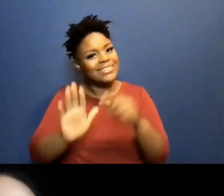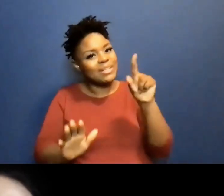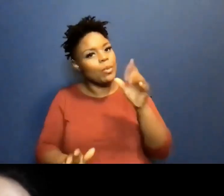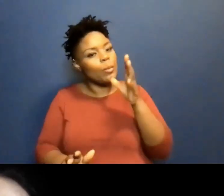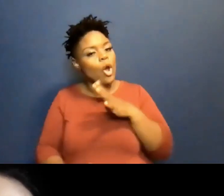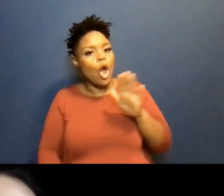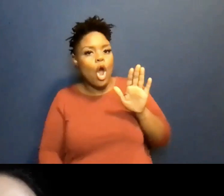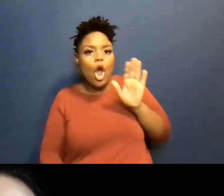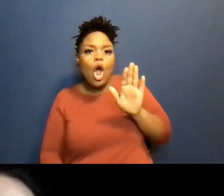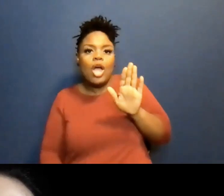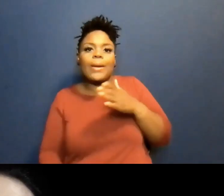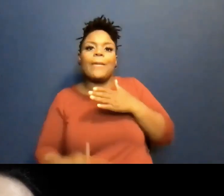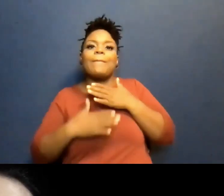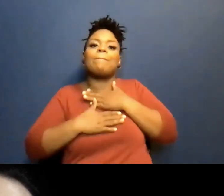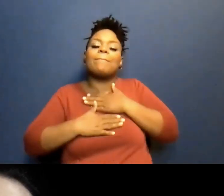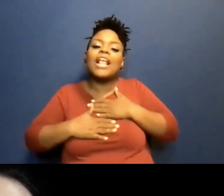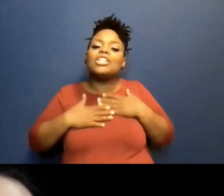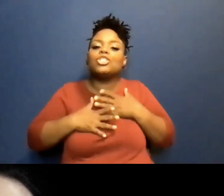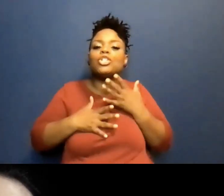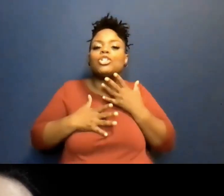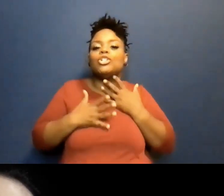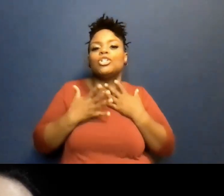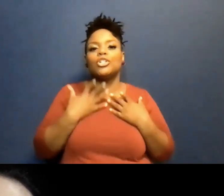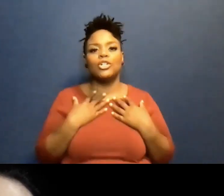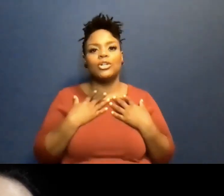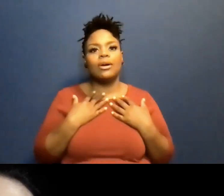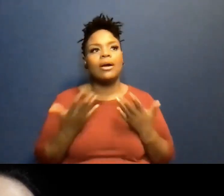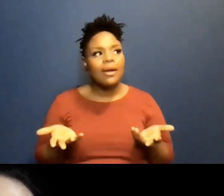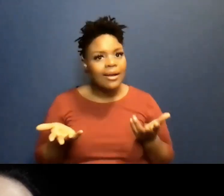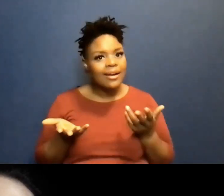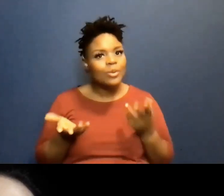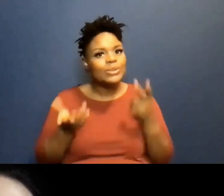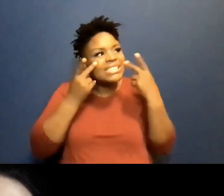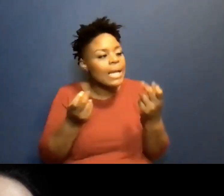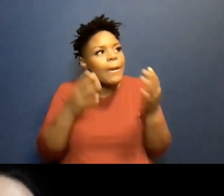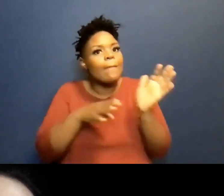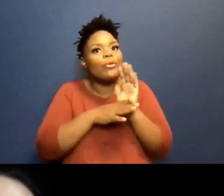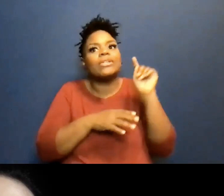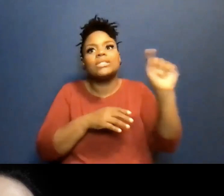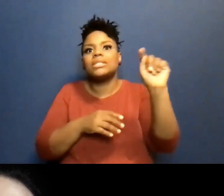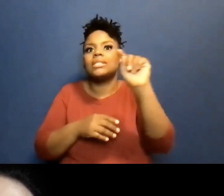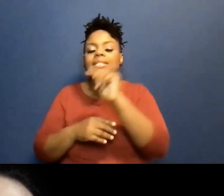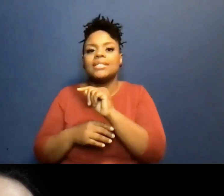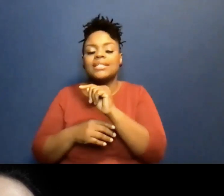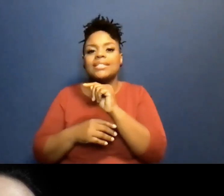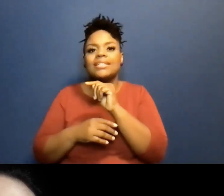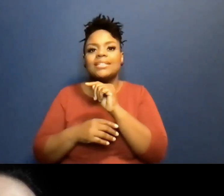like, we've seen so many movies about, frankly, that I'm really tired of